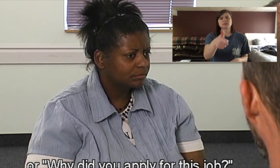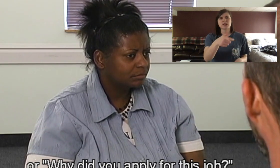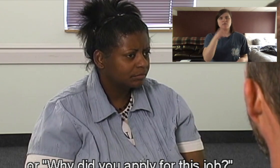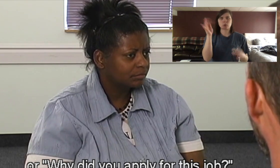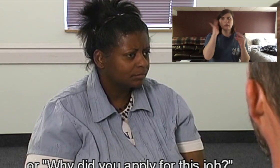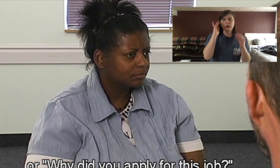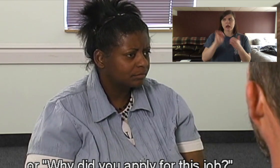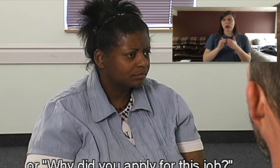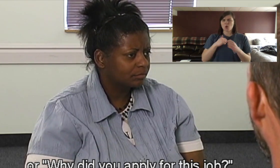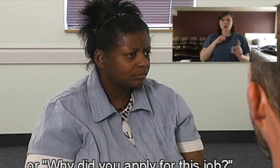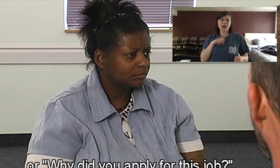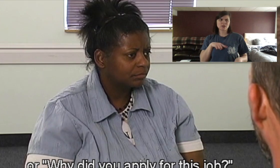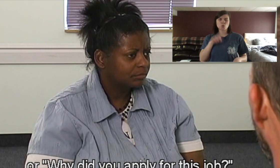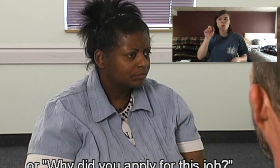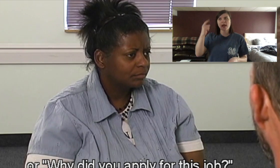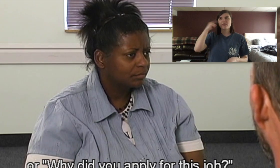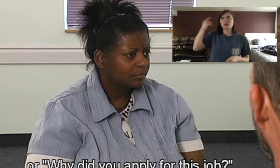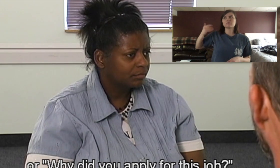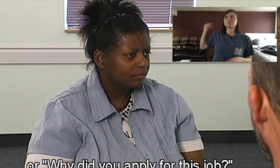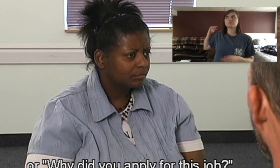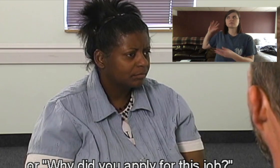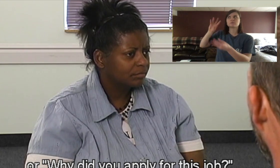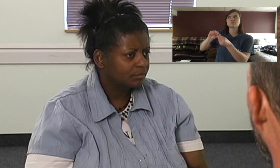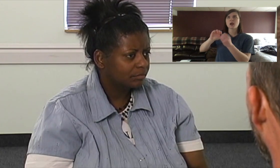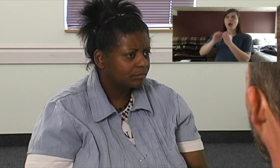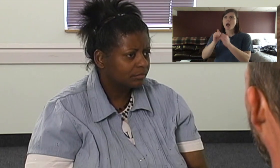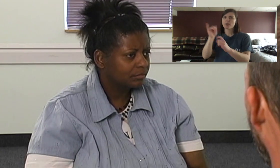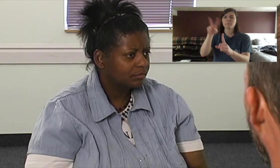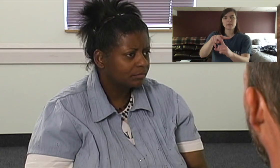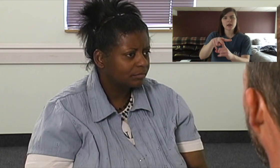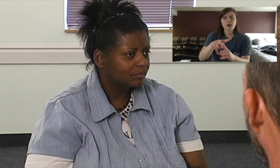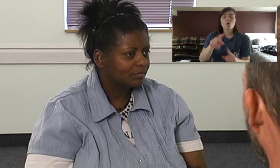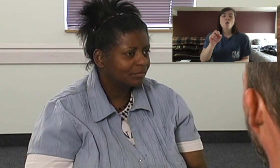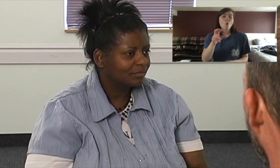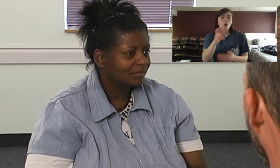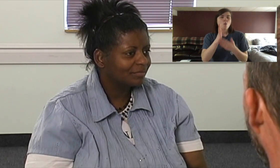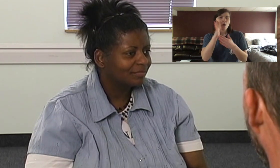Or why did you apply for this job?